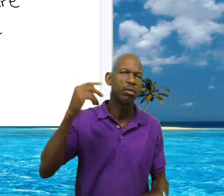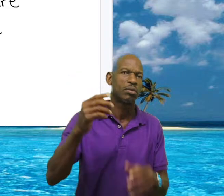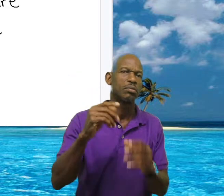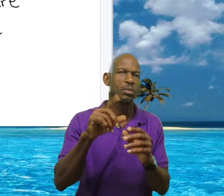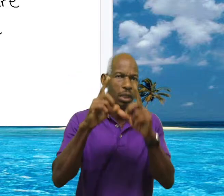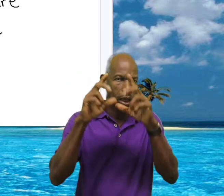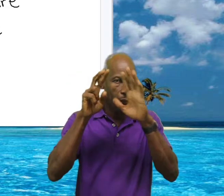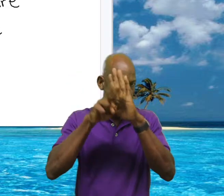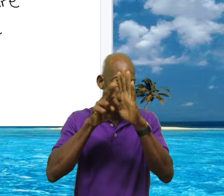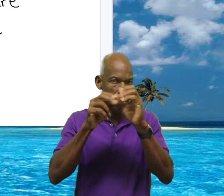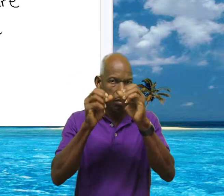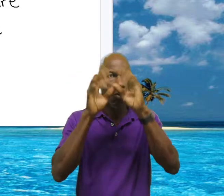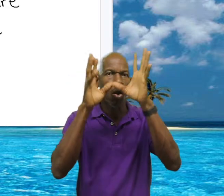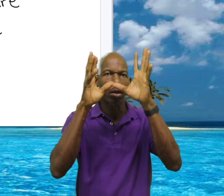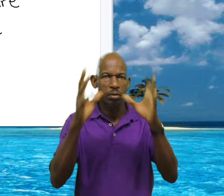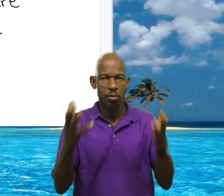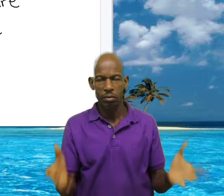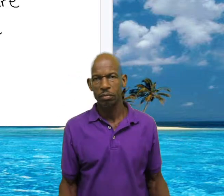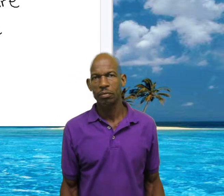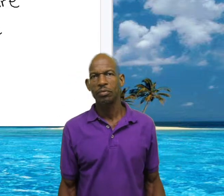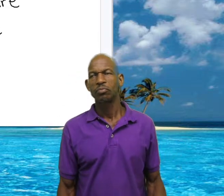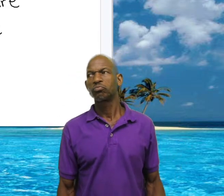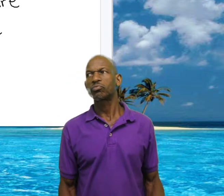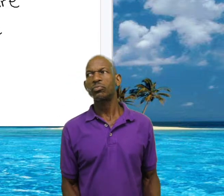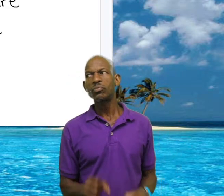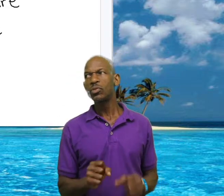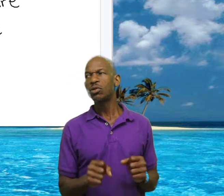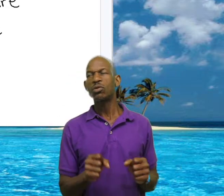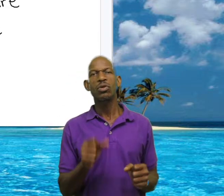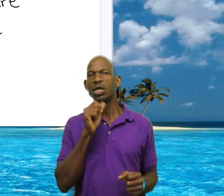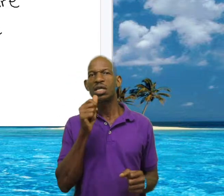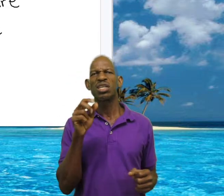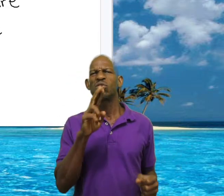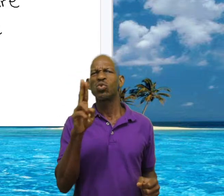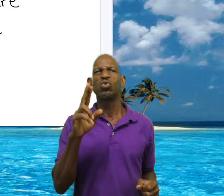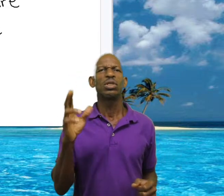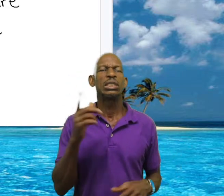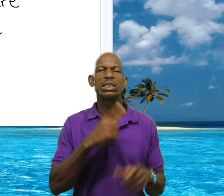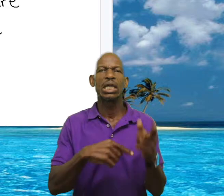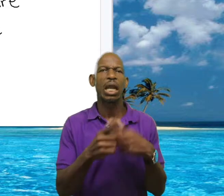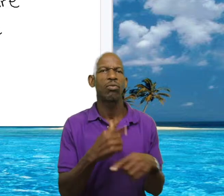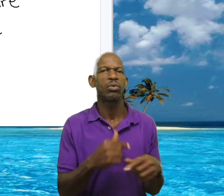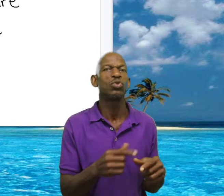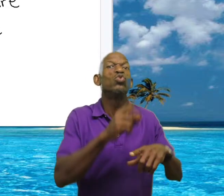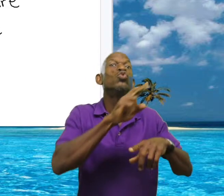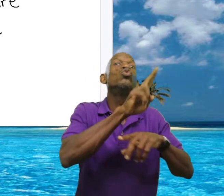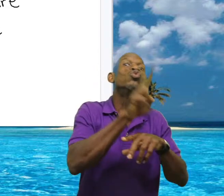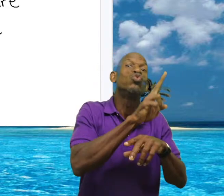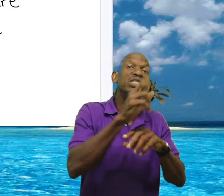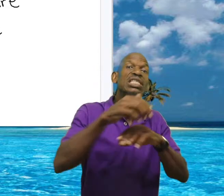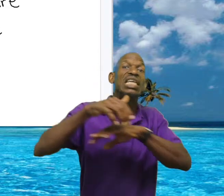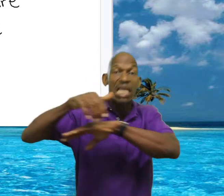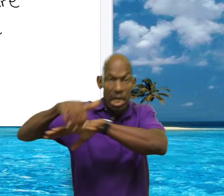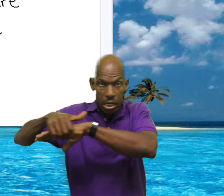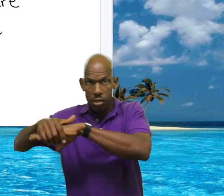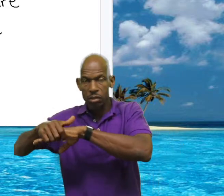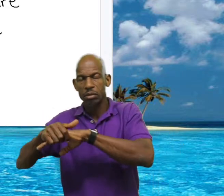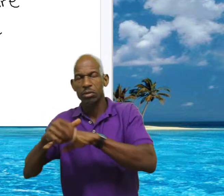have these words in sign language. So it is very important for me to teach you all how